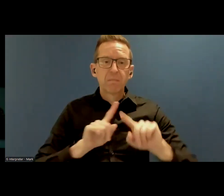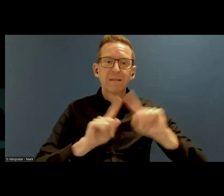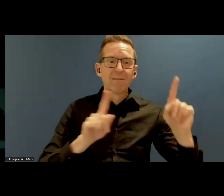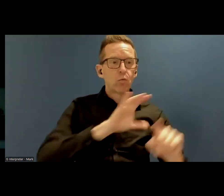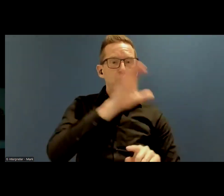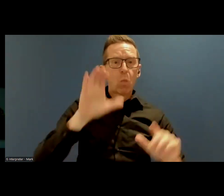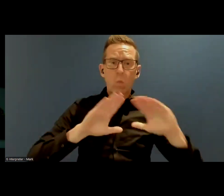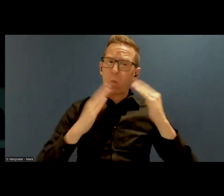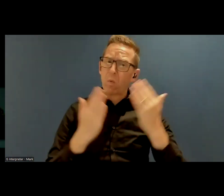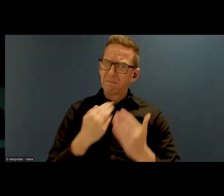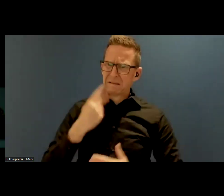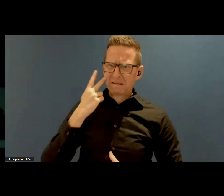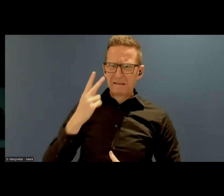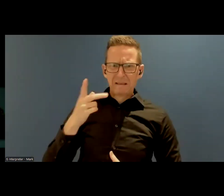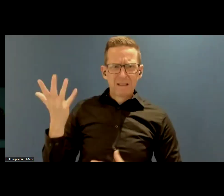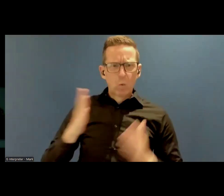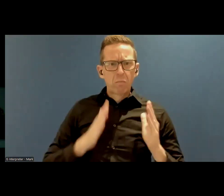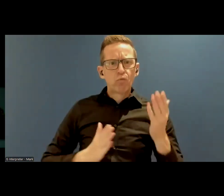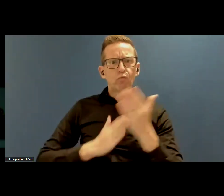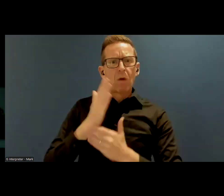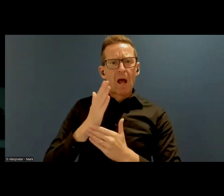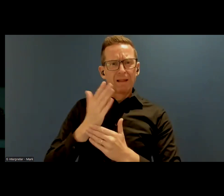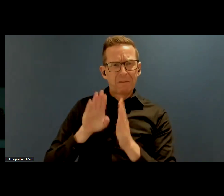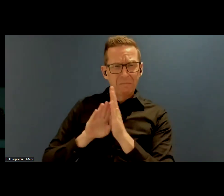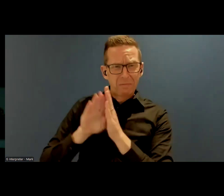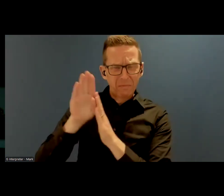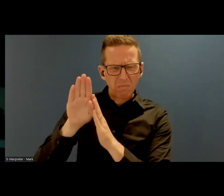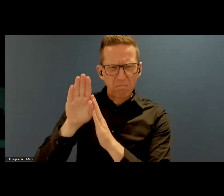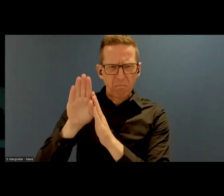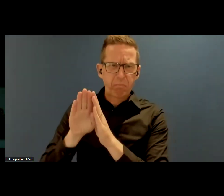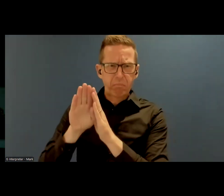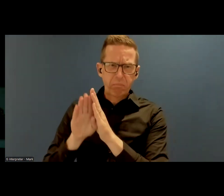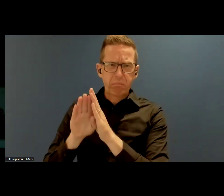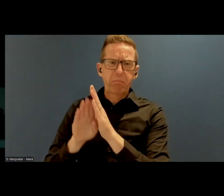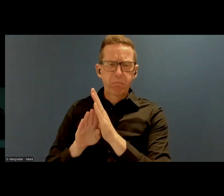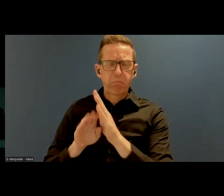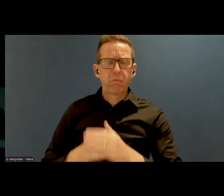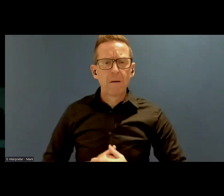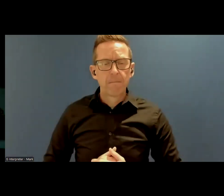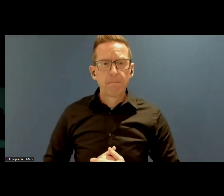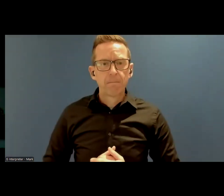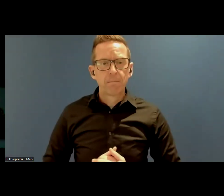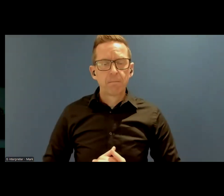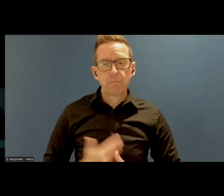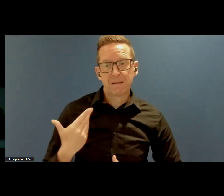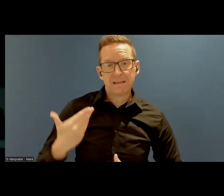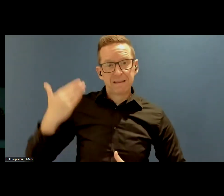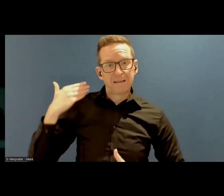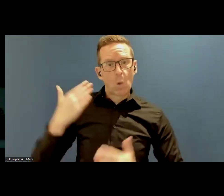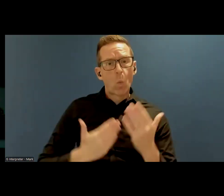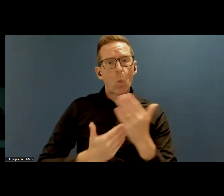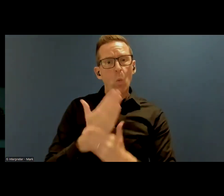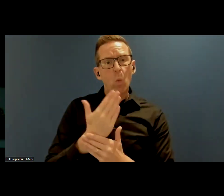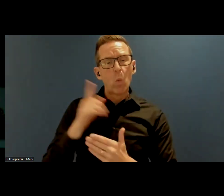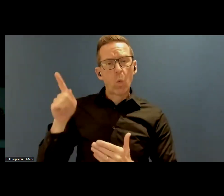has been a backlash to human rights, especially the most recently recognized human rights. And